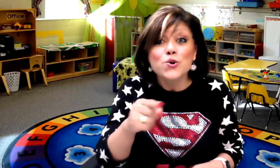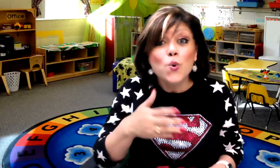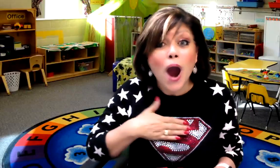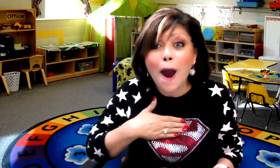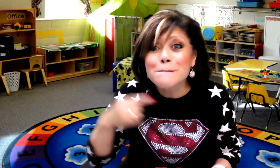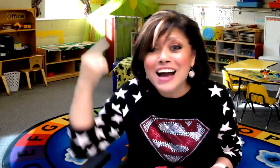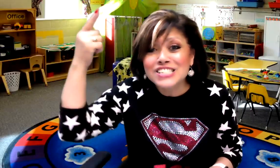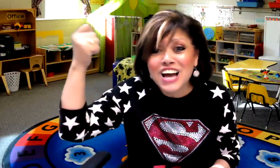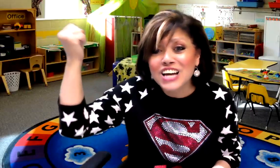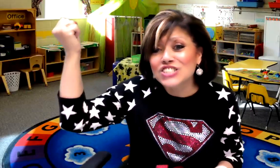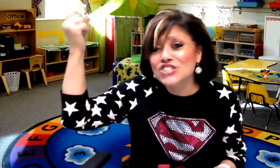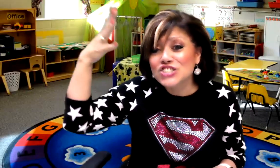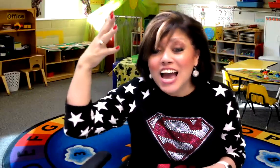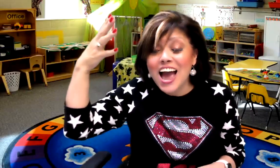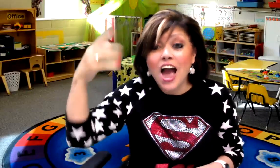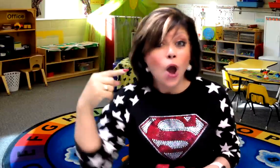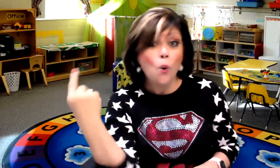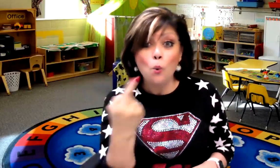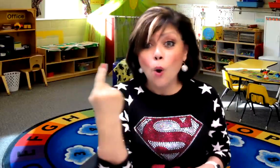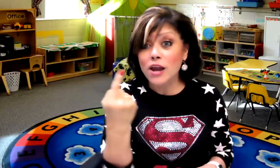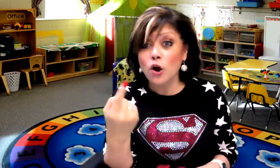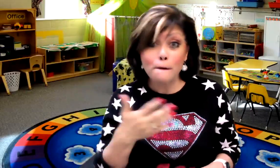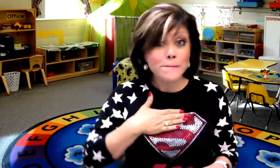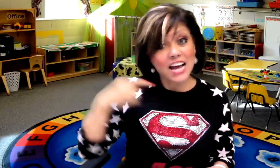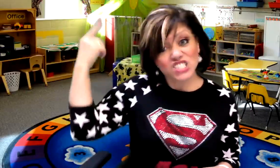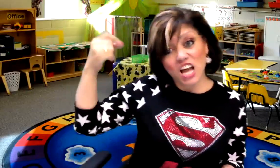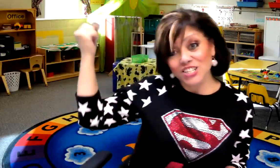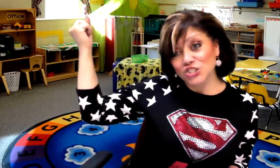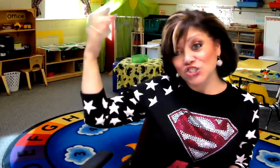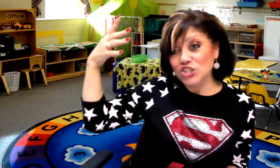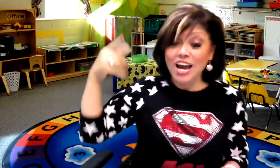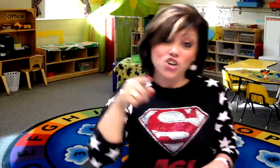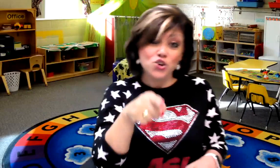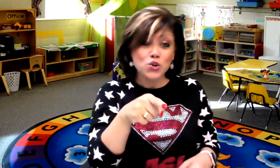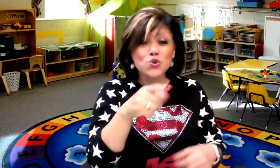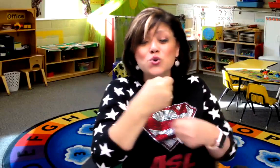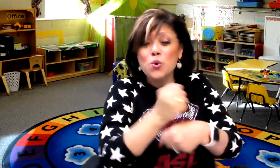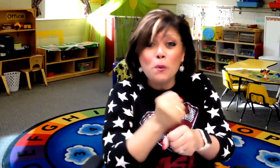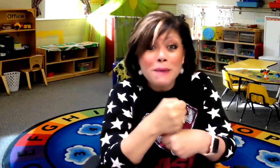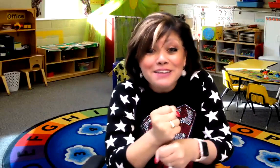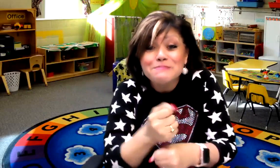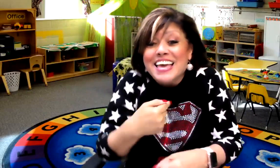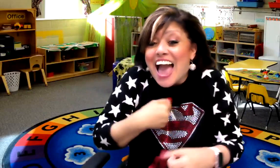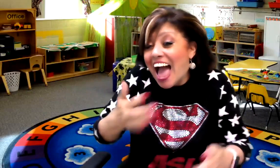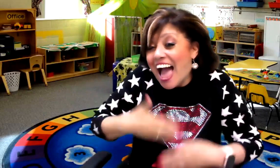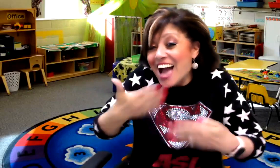You are my sunshine, one of my sunshines. You make me